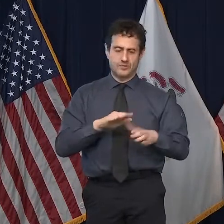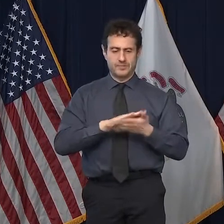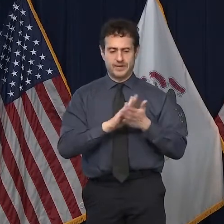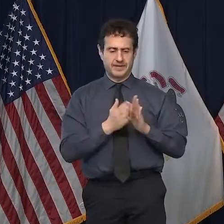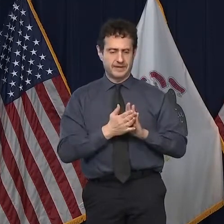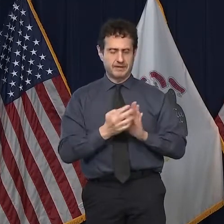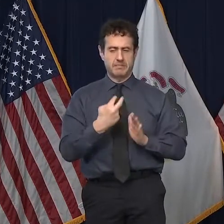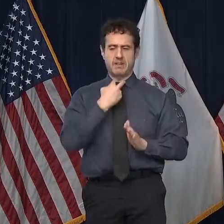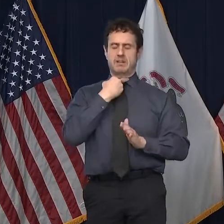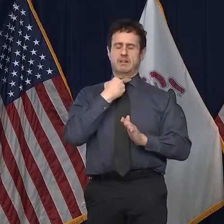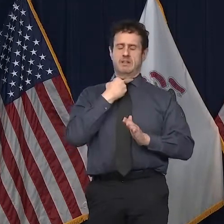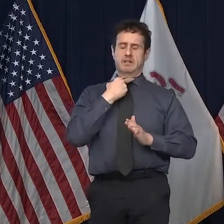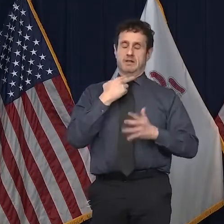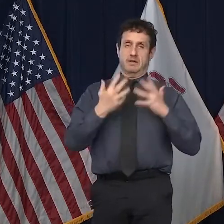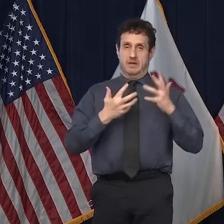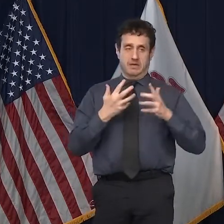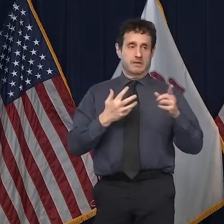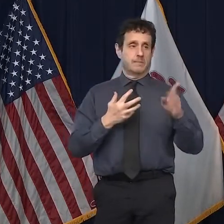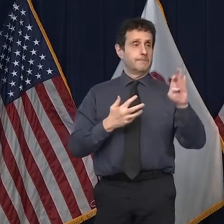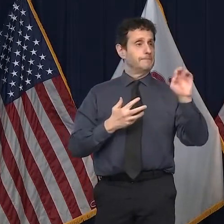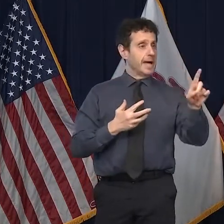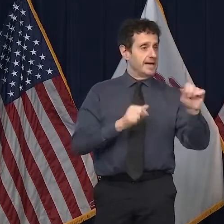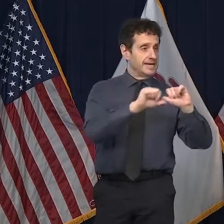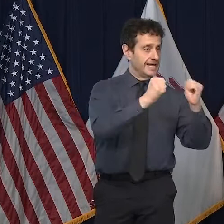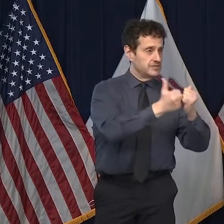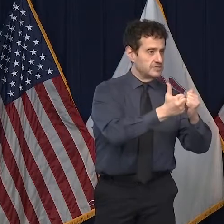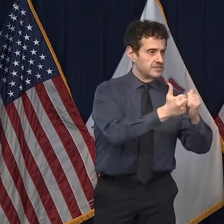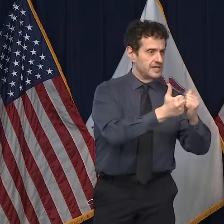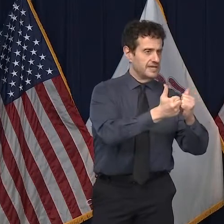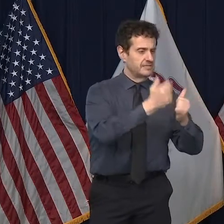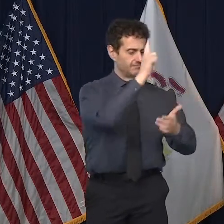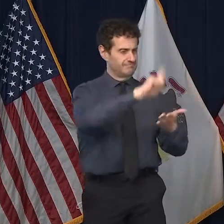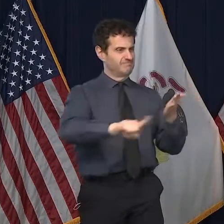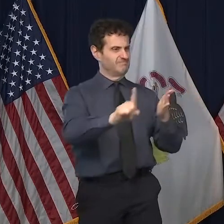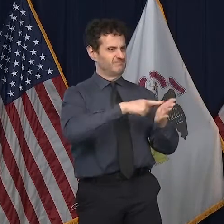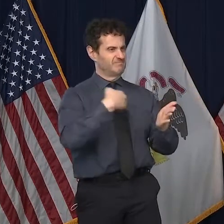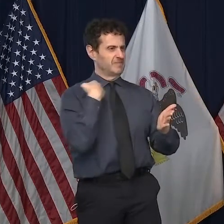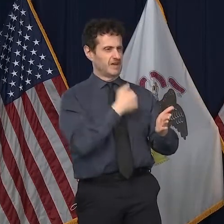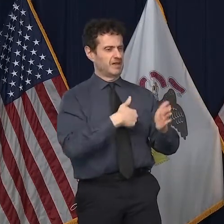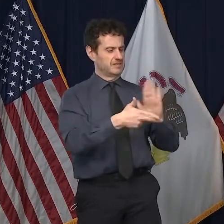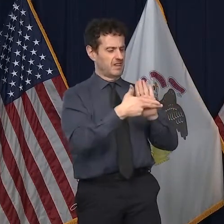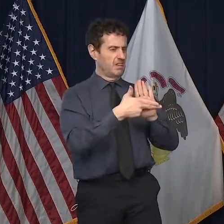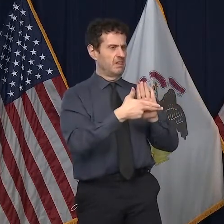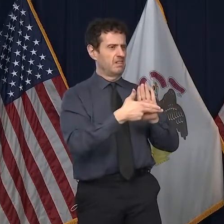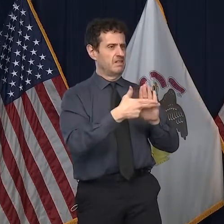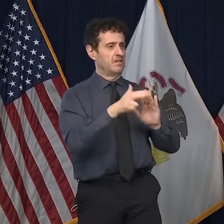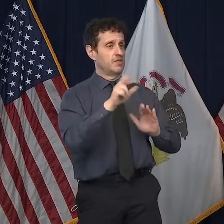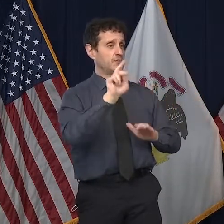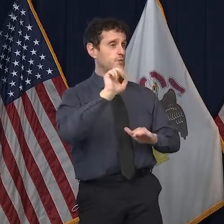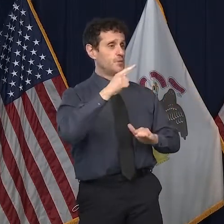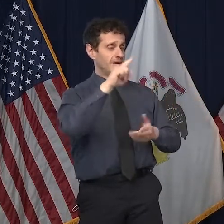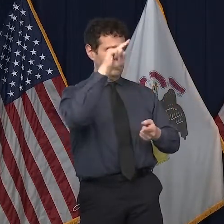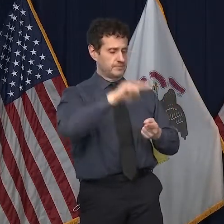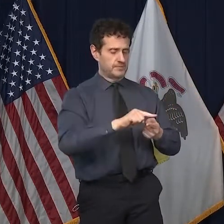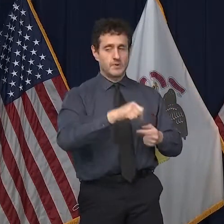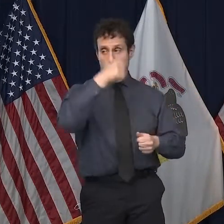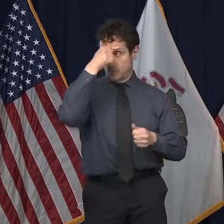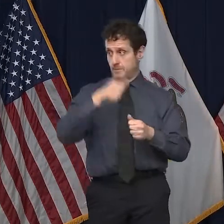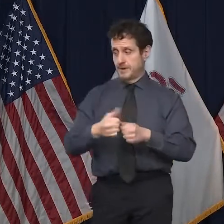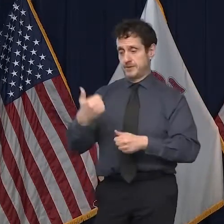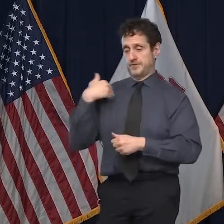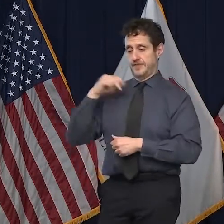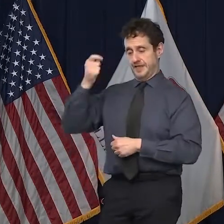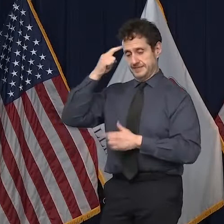over bond rating agencies and having our state's credit lowered. Remember, my predecessor brought